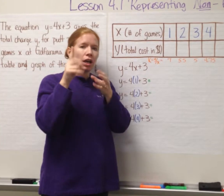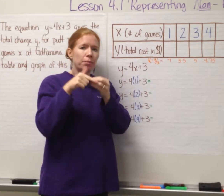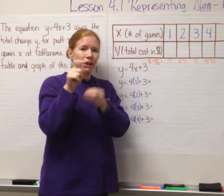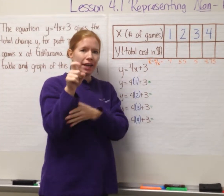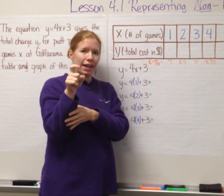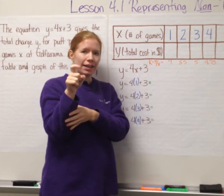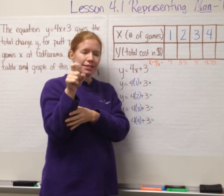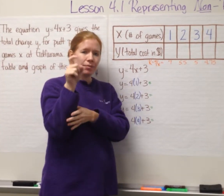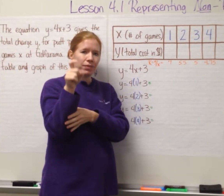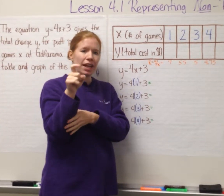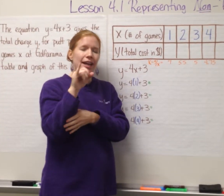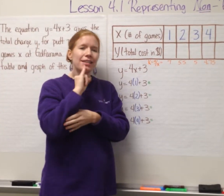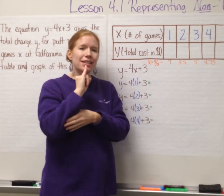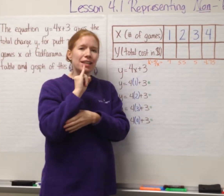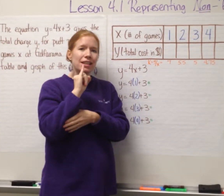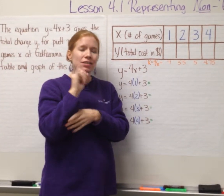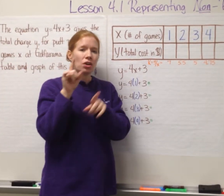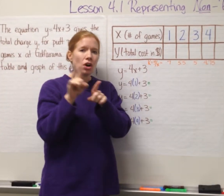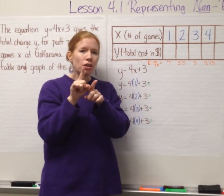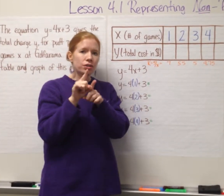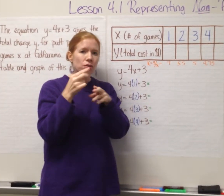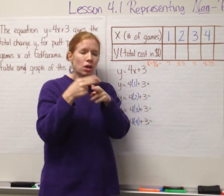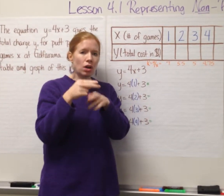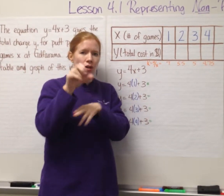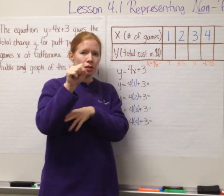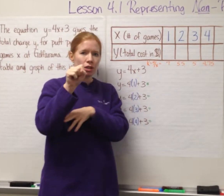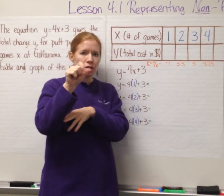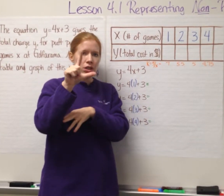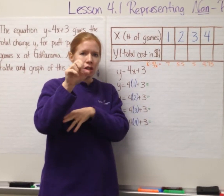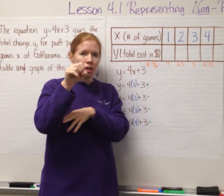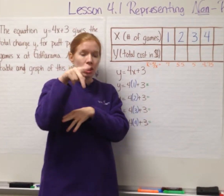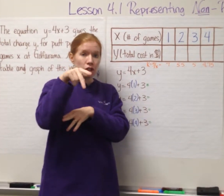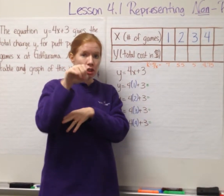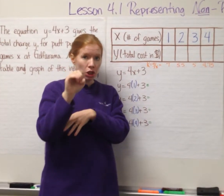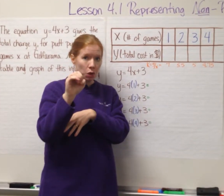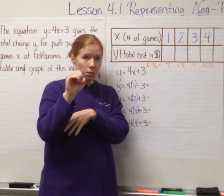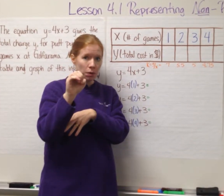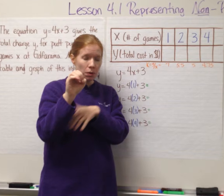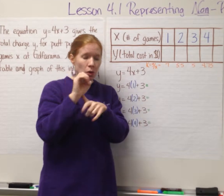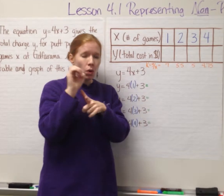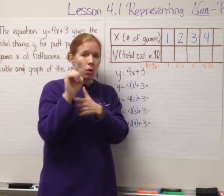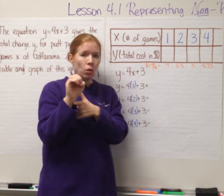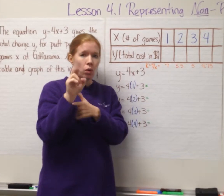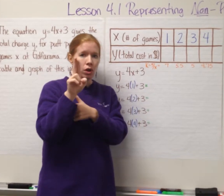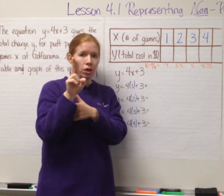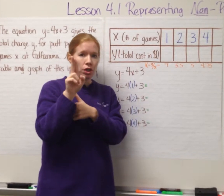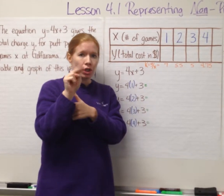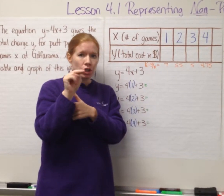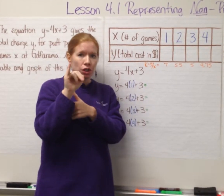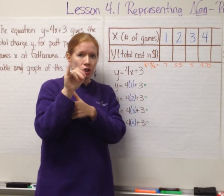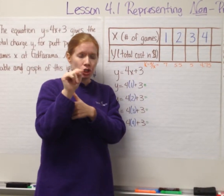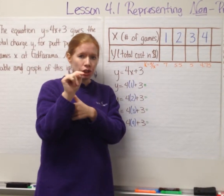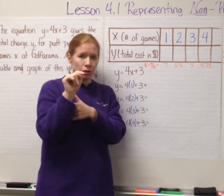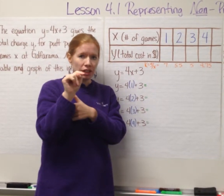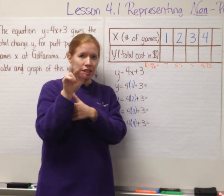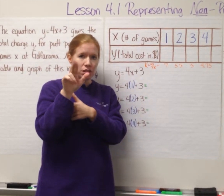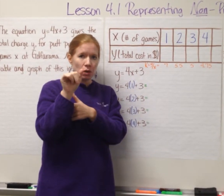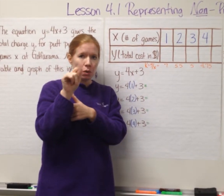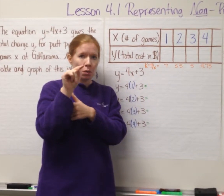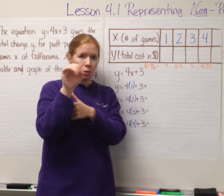about X. X is also called the slope or the unit